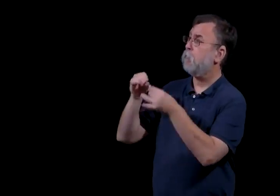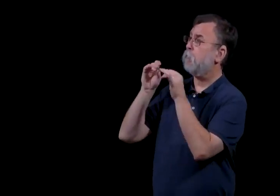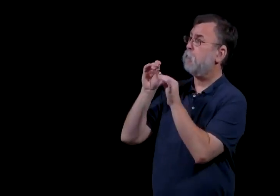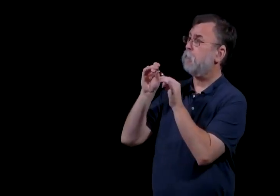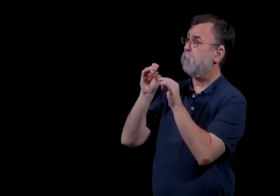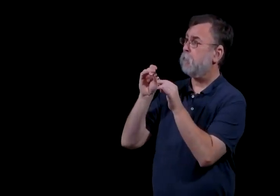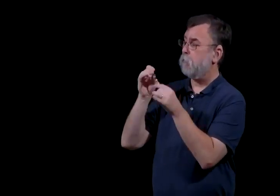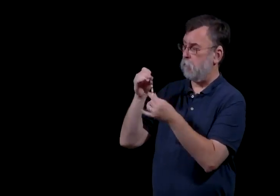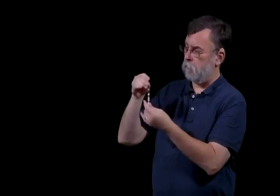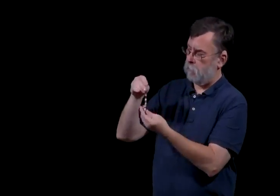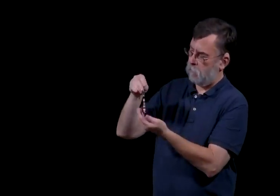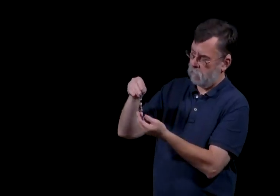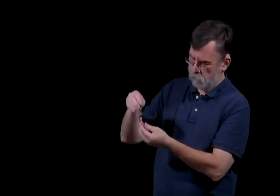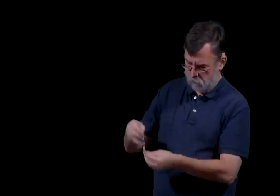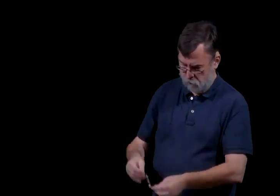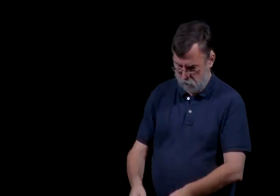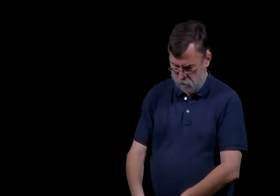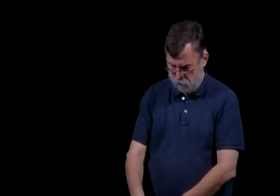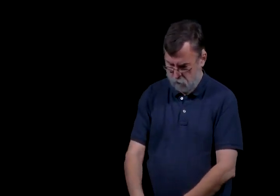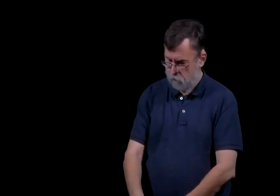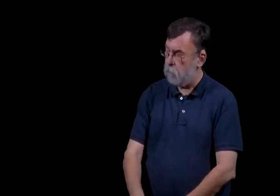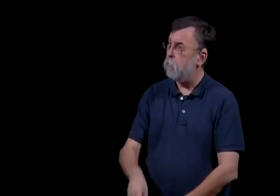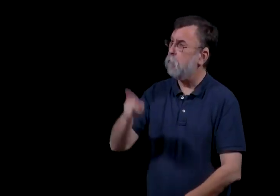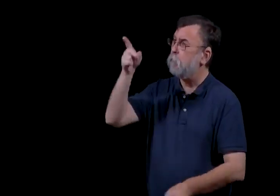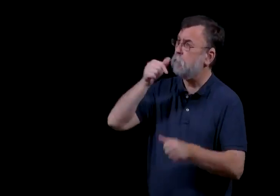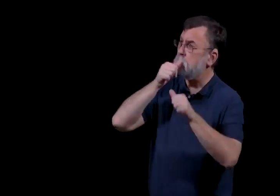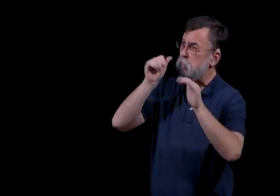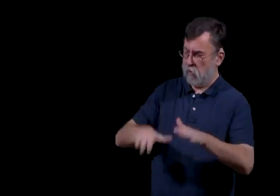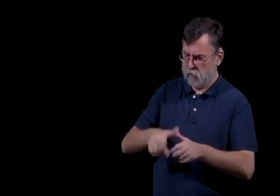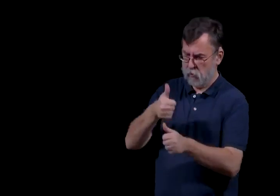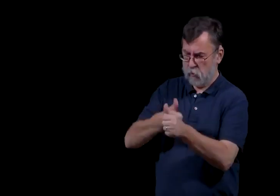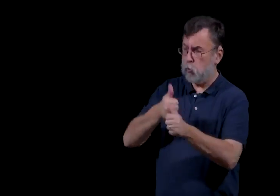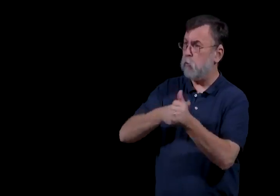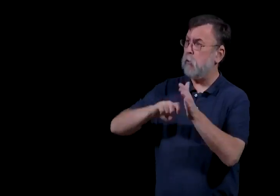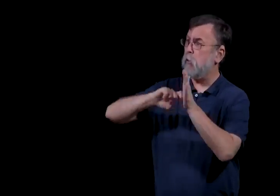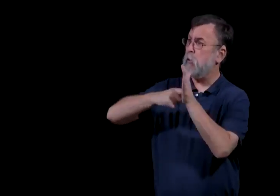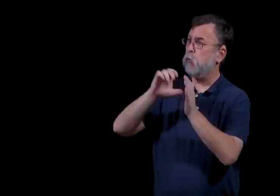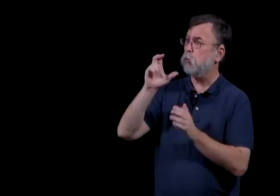But we ask, Lord, that as we think about the 23rd Psalm,